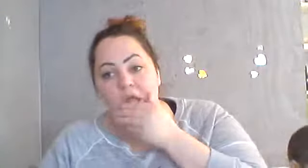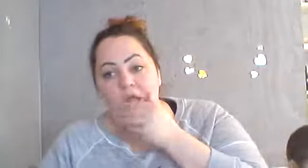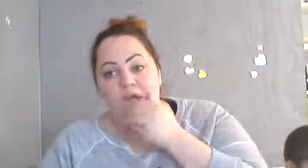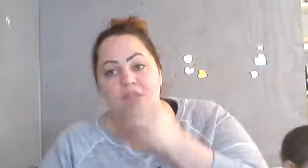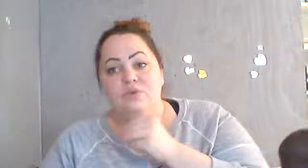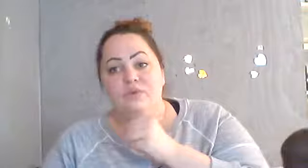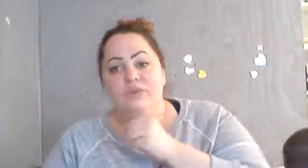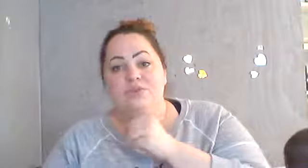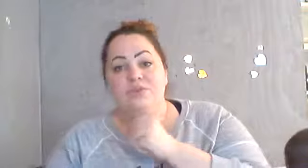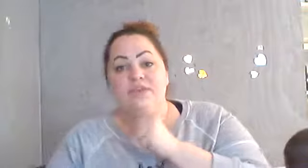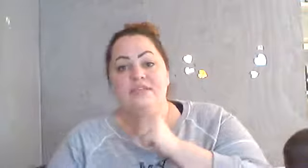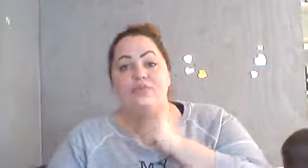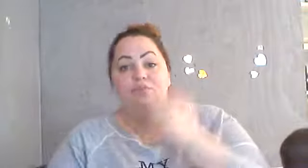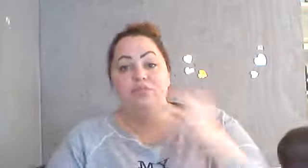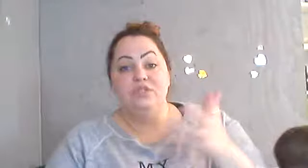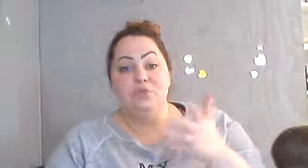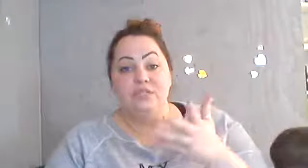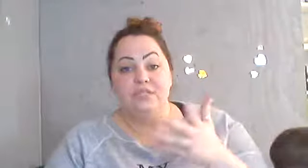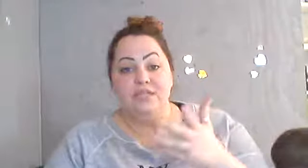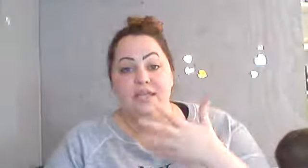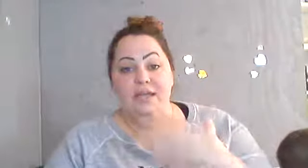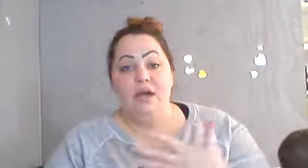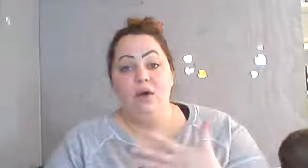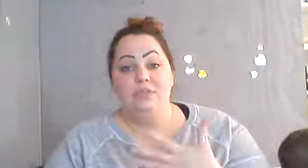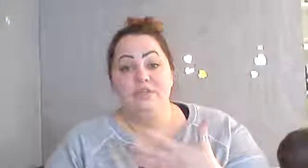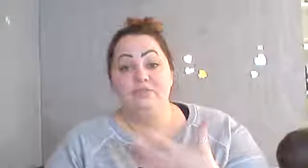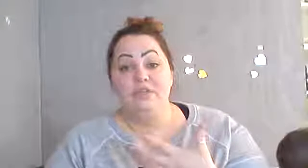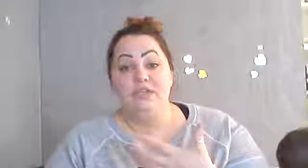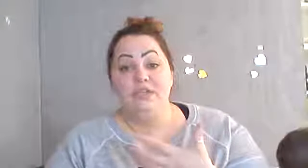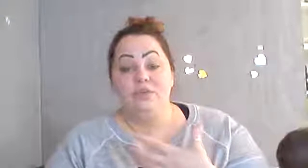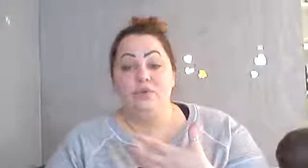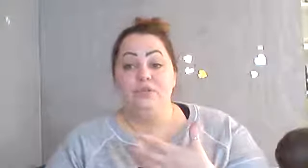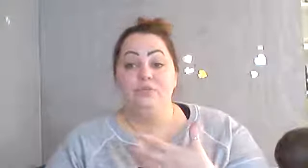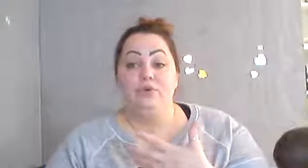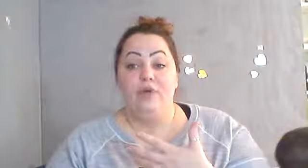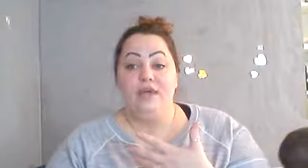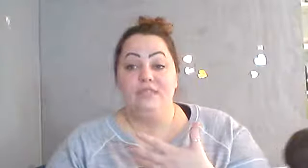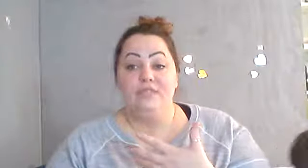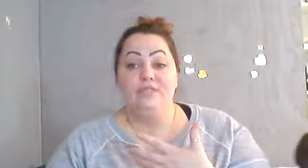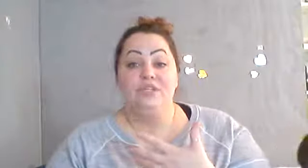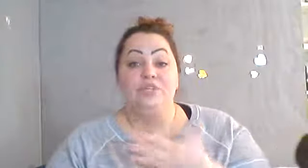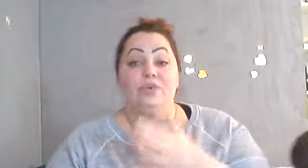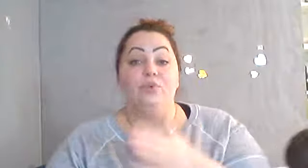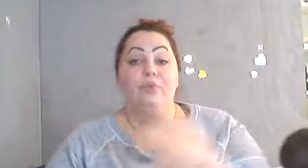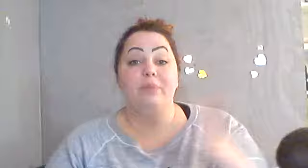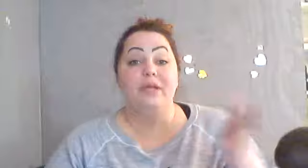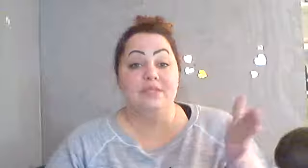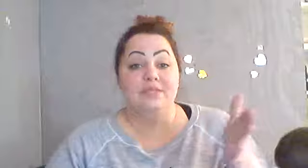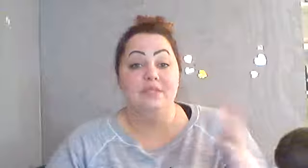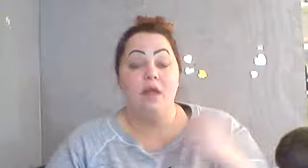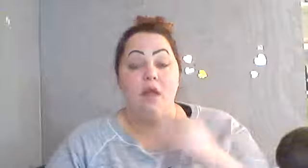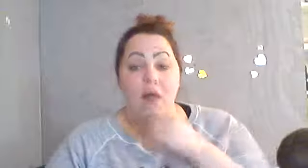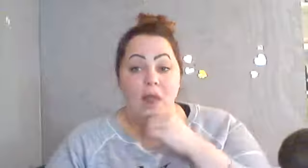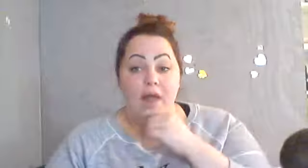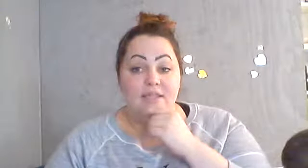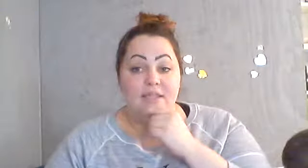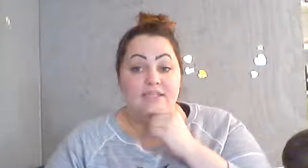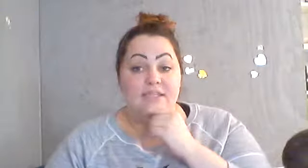I just want to make sure you guys have all the resources and help that you need in order to progress, especially at your own paces. And then this gives me